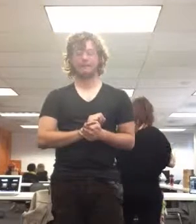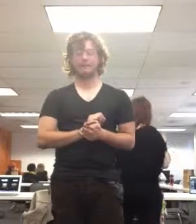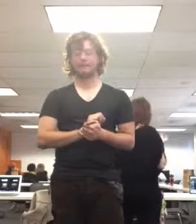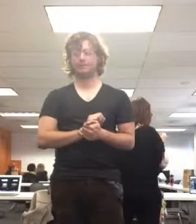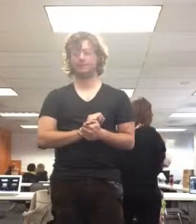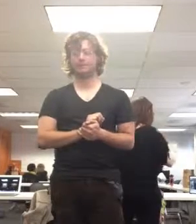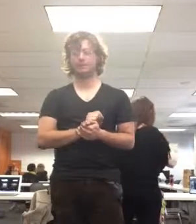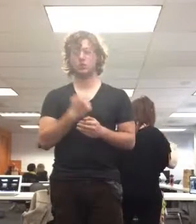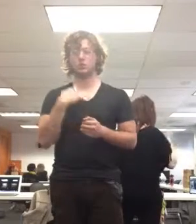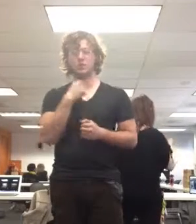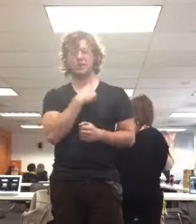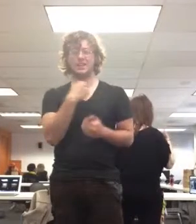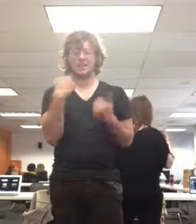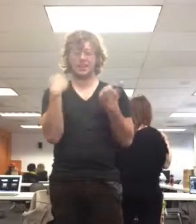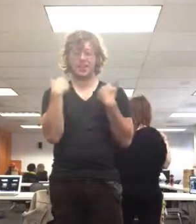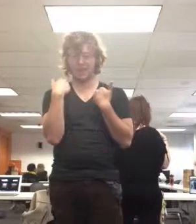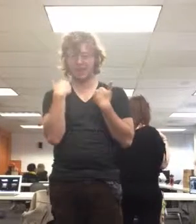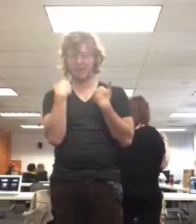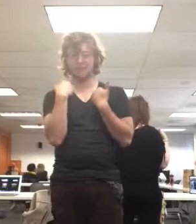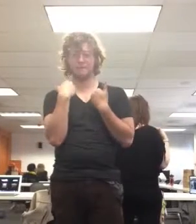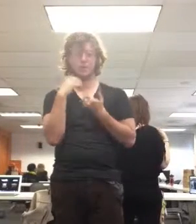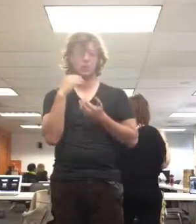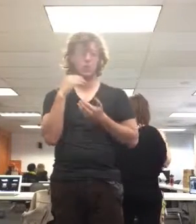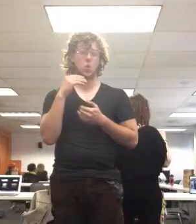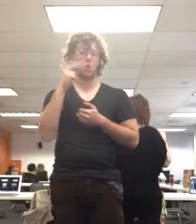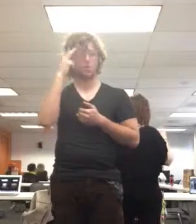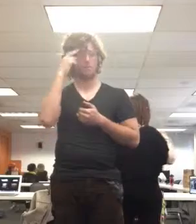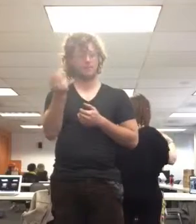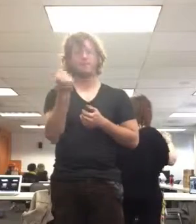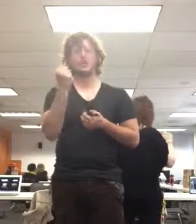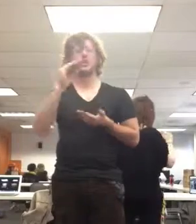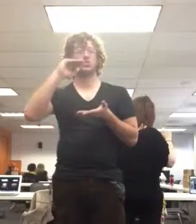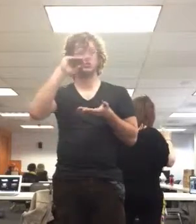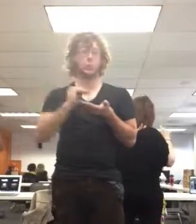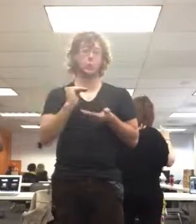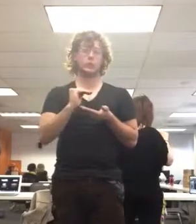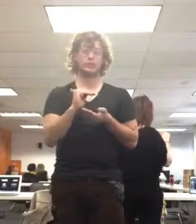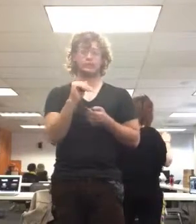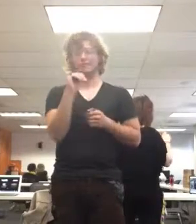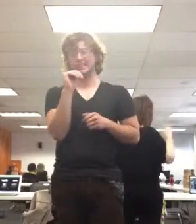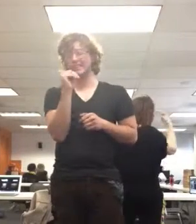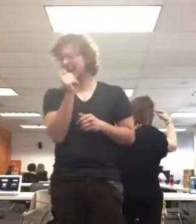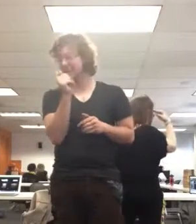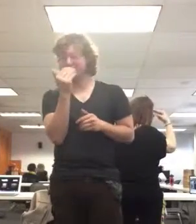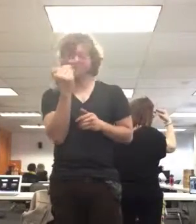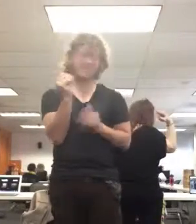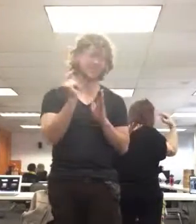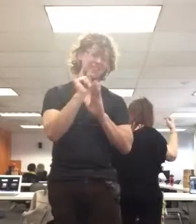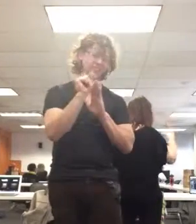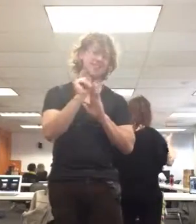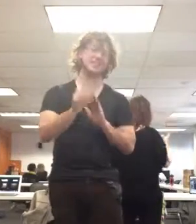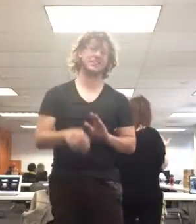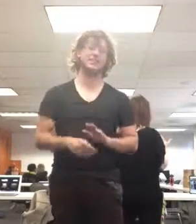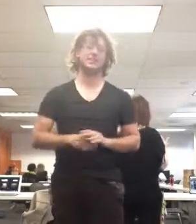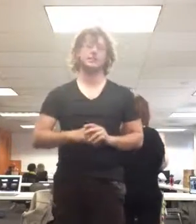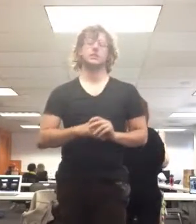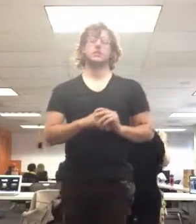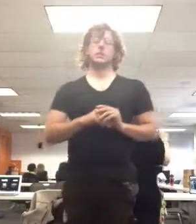a short-term memory capacity of about 10 to 15 seconds. So the longer we wait to try to process